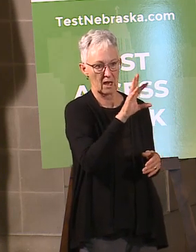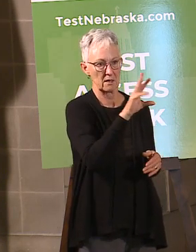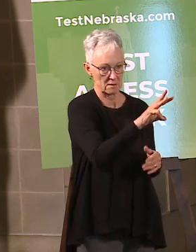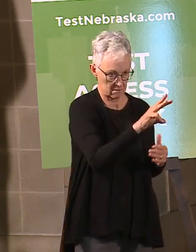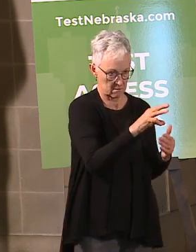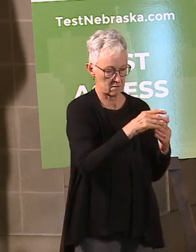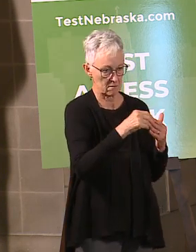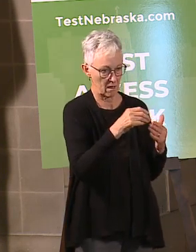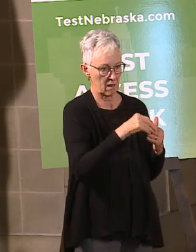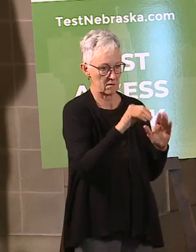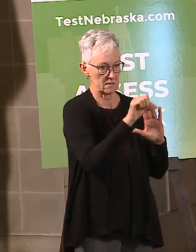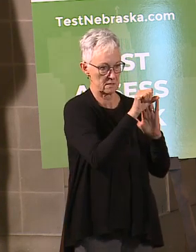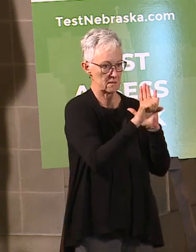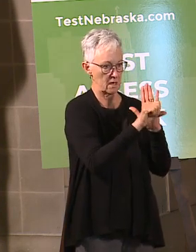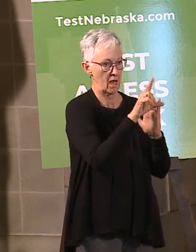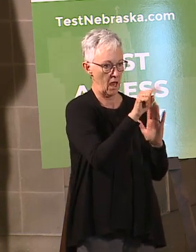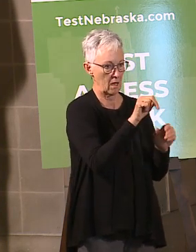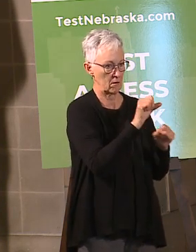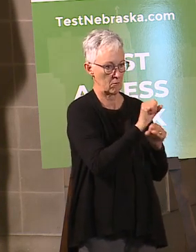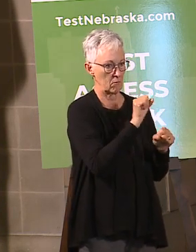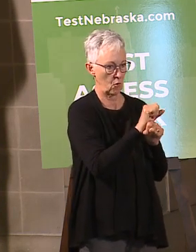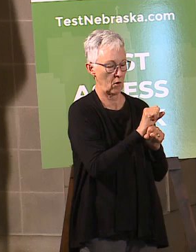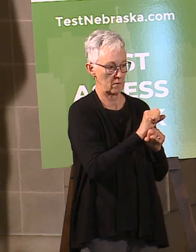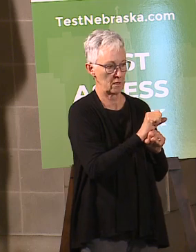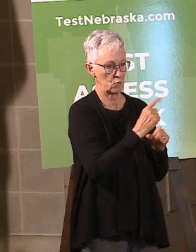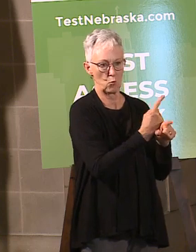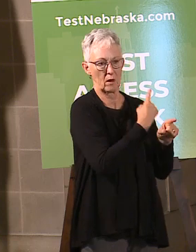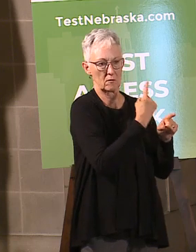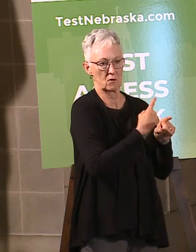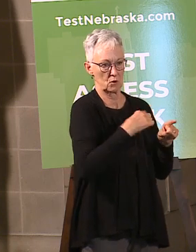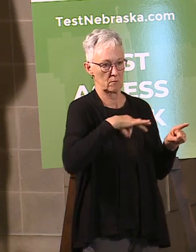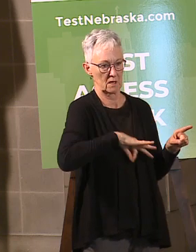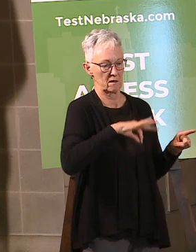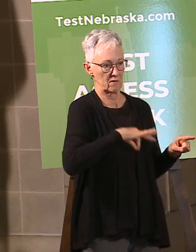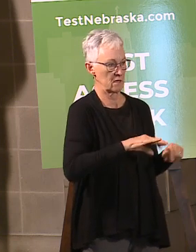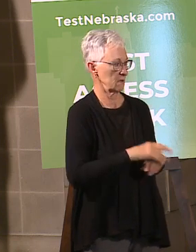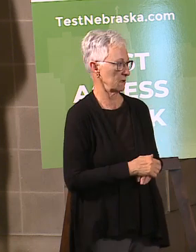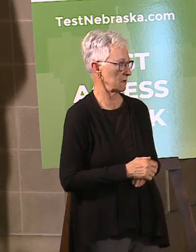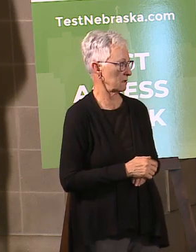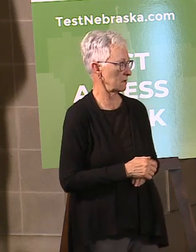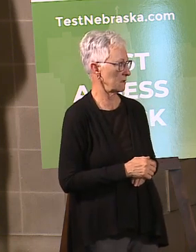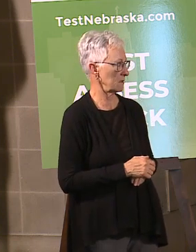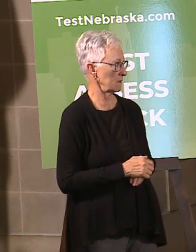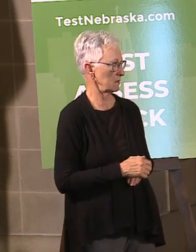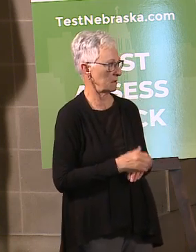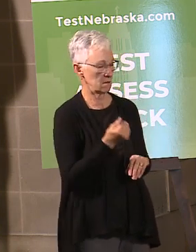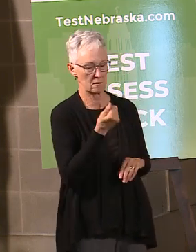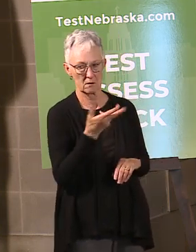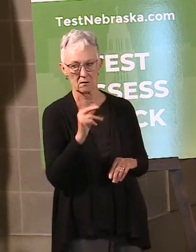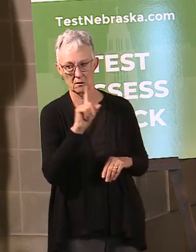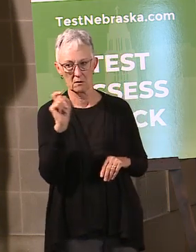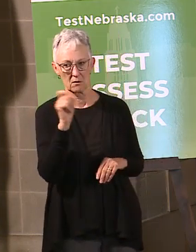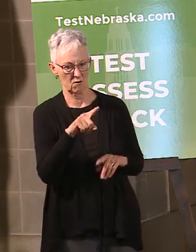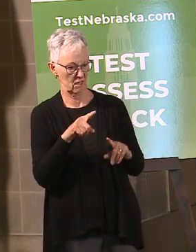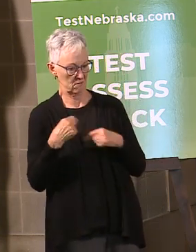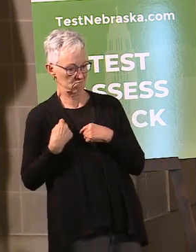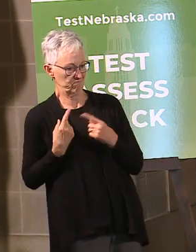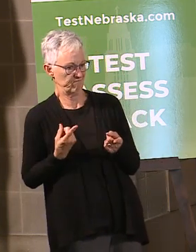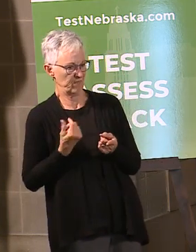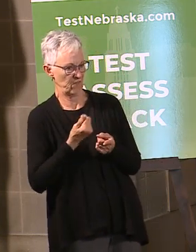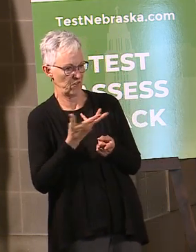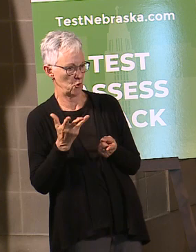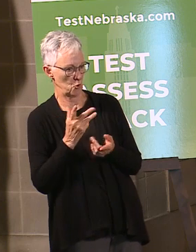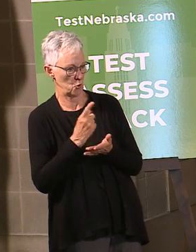$118,648,996 in state unemployment benefits, regular benefits have been paid during that time. There have been a couple questions in the past few weeks about